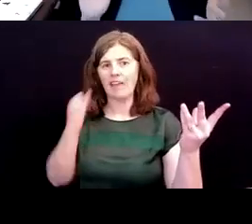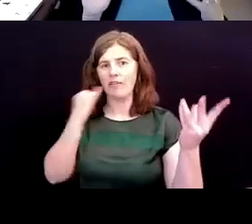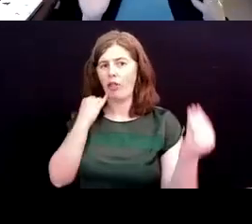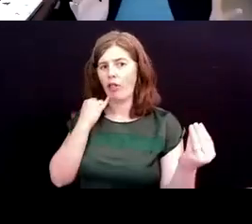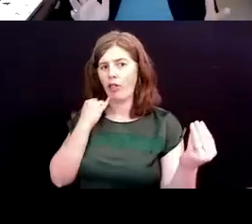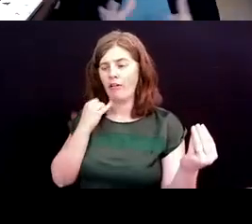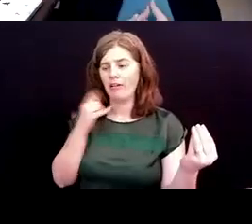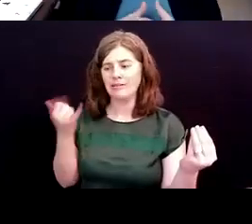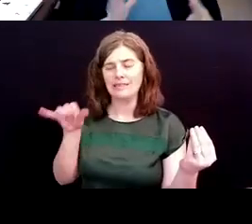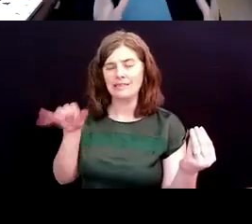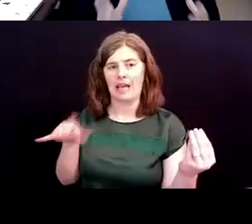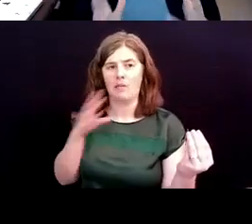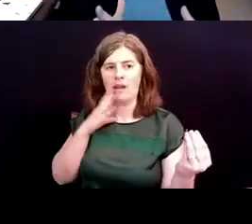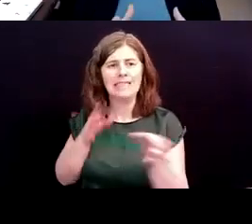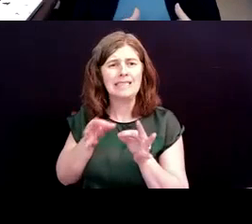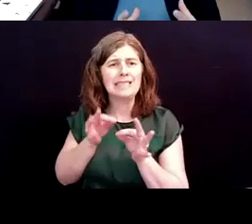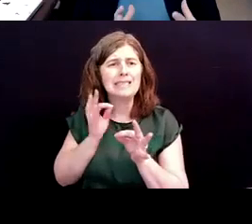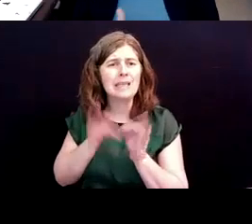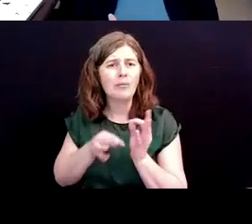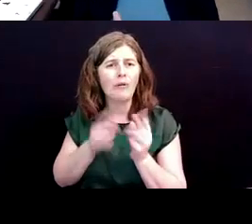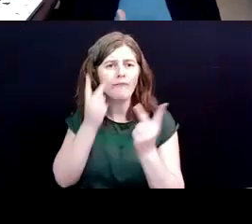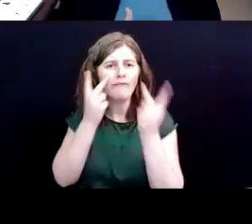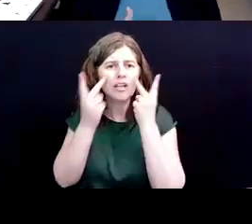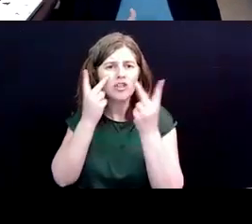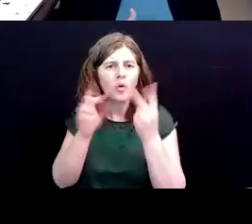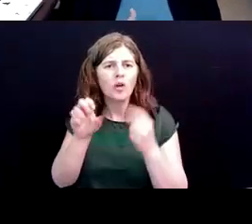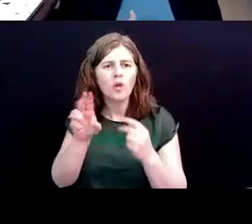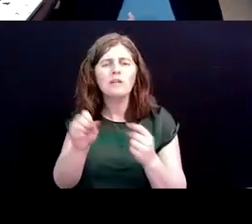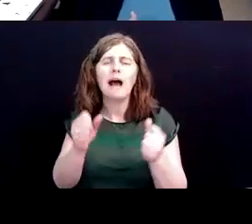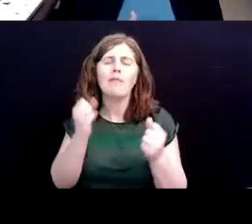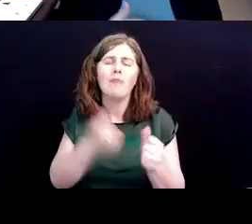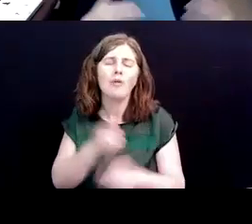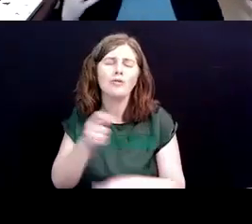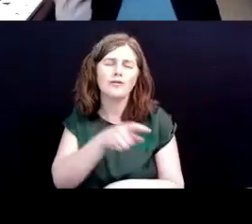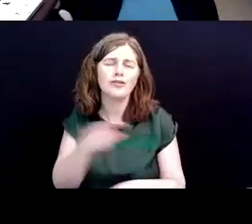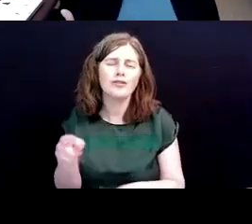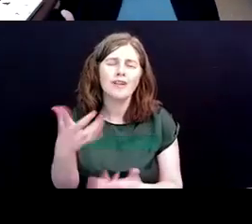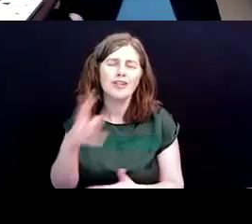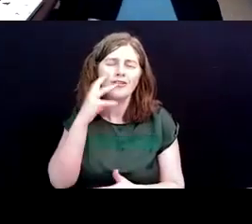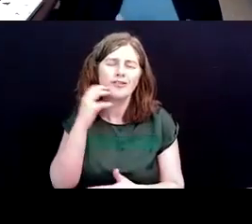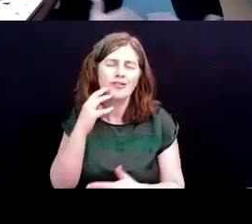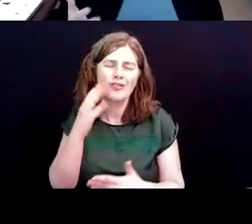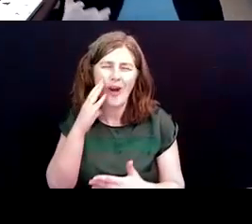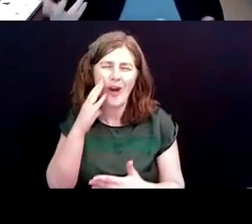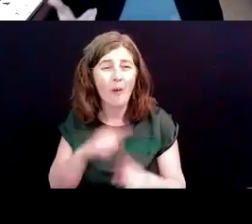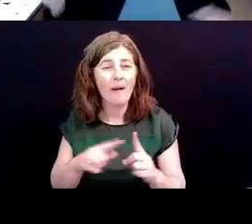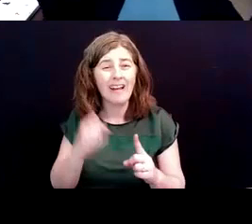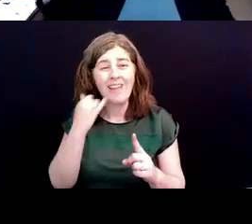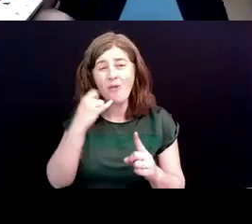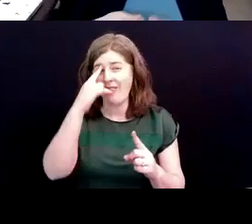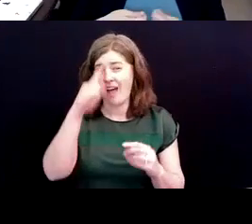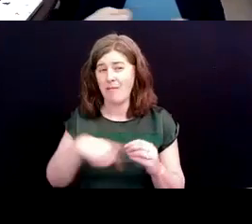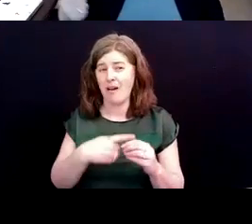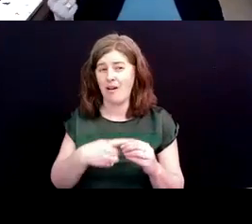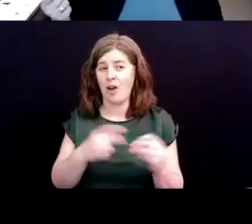I imagine many of you are well versed in using, but I don't know how many of you have thought to put it on a